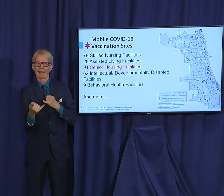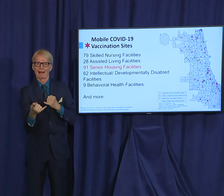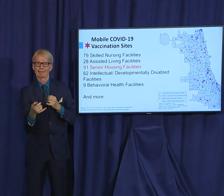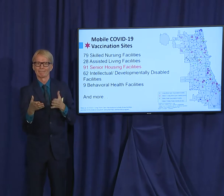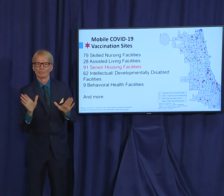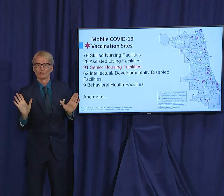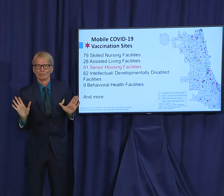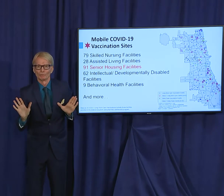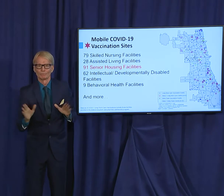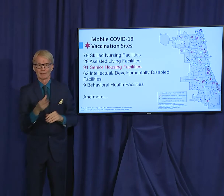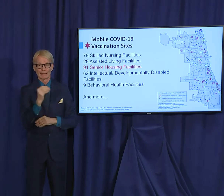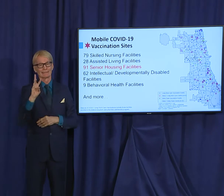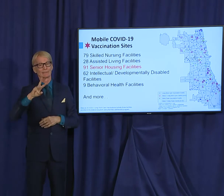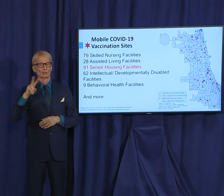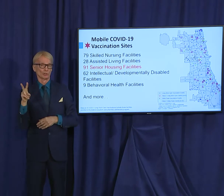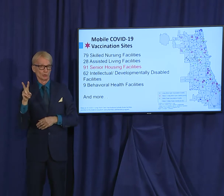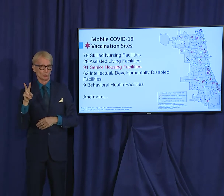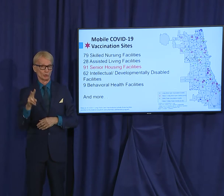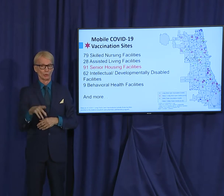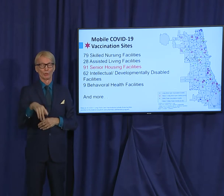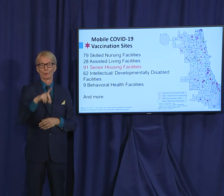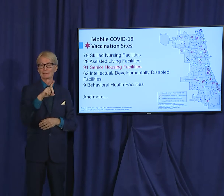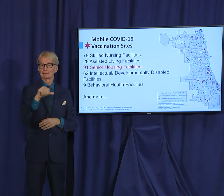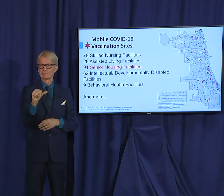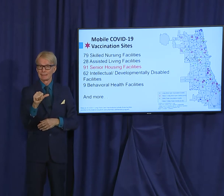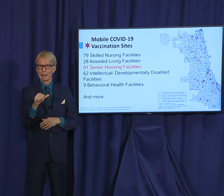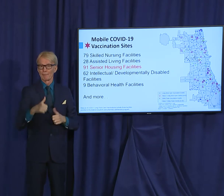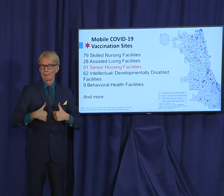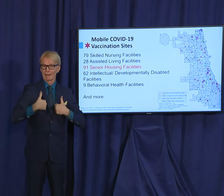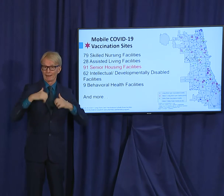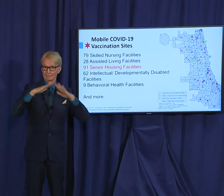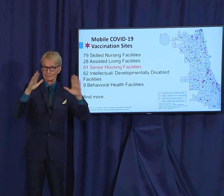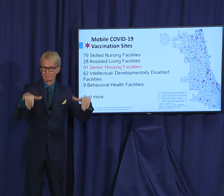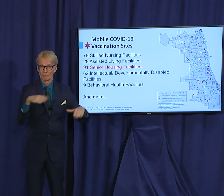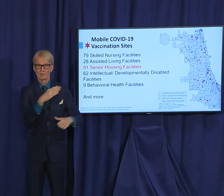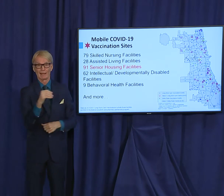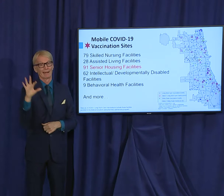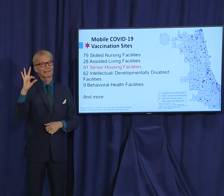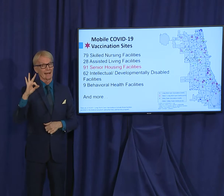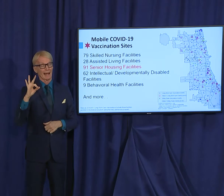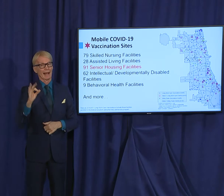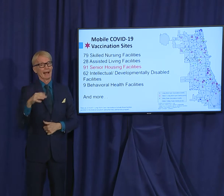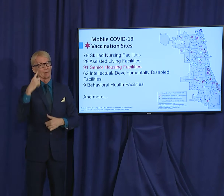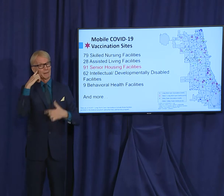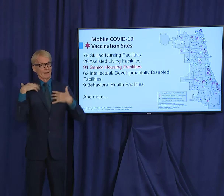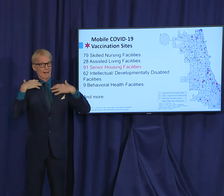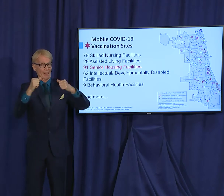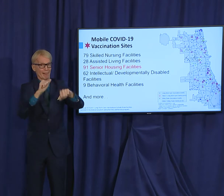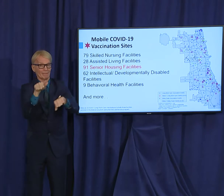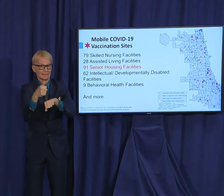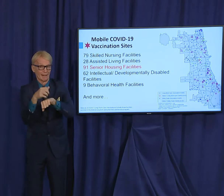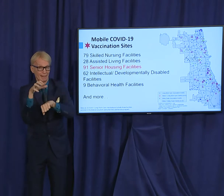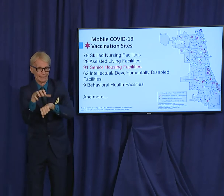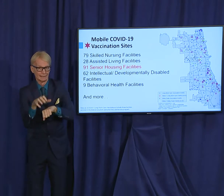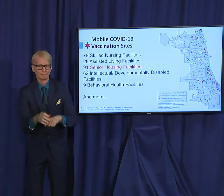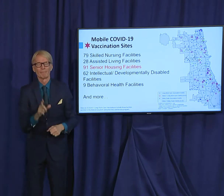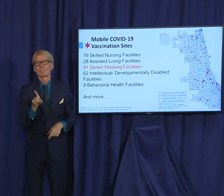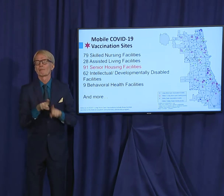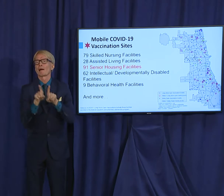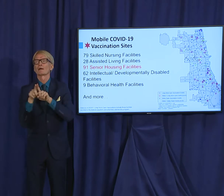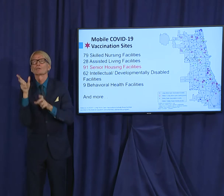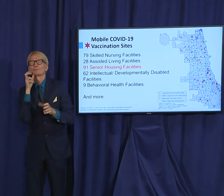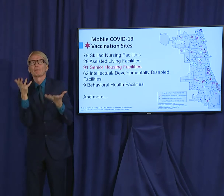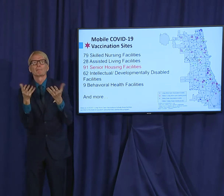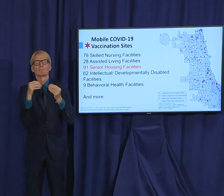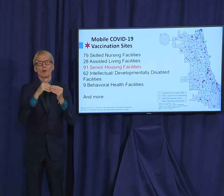62 intellectually and developmentally disabled facilities, 9 behavioral health facilities, and more. You've heard us talk about our work bringing to homeless shelters,